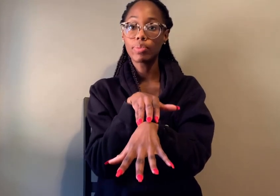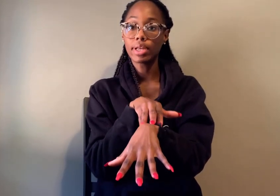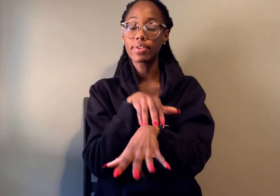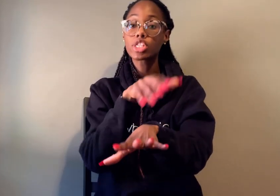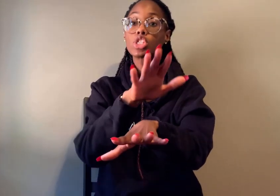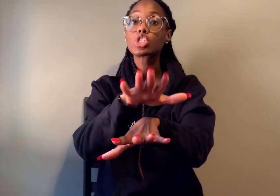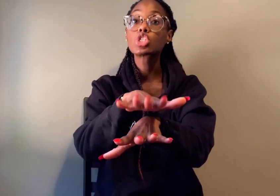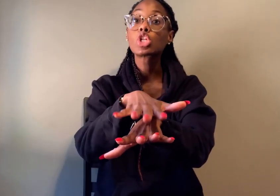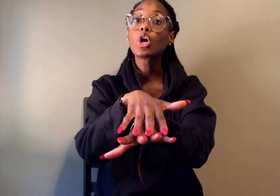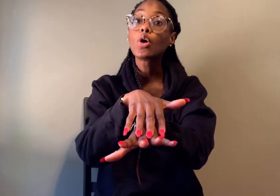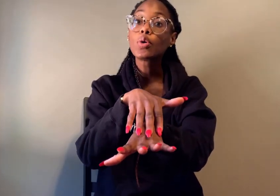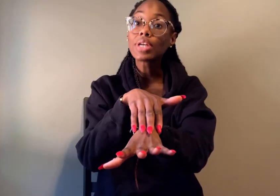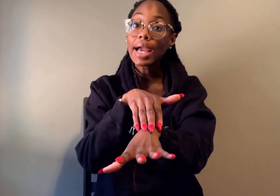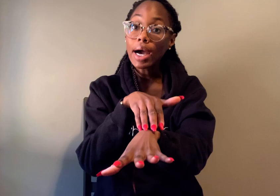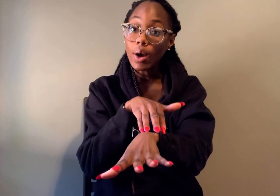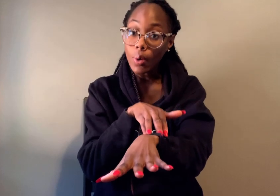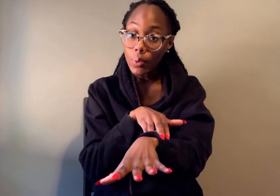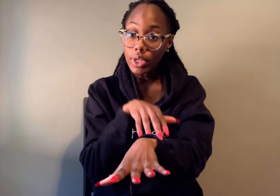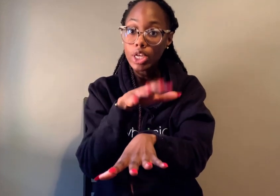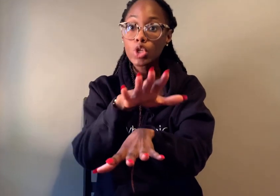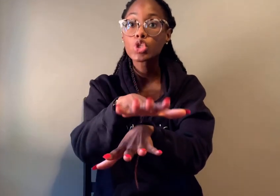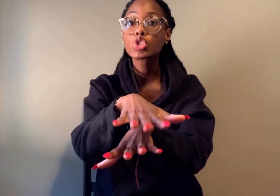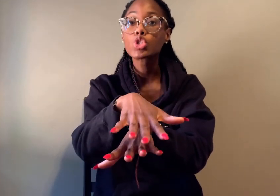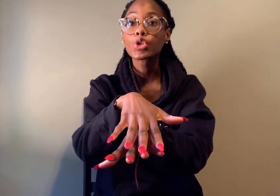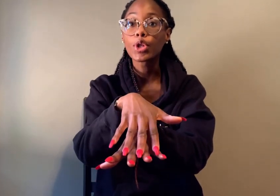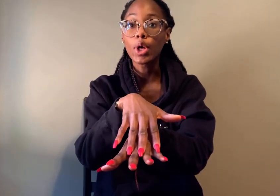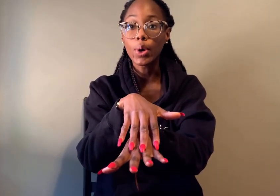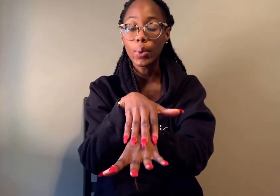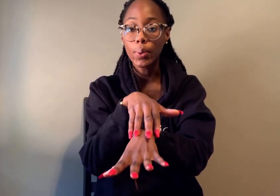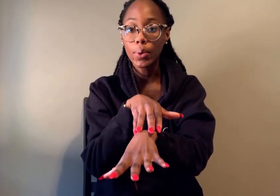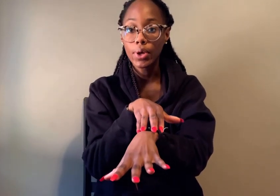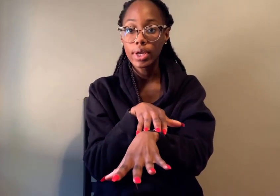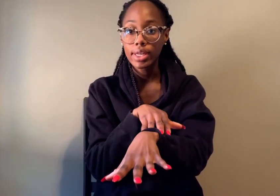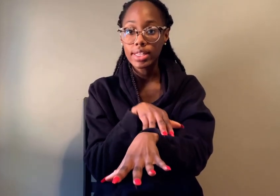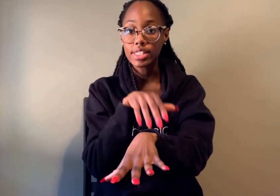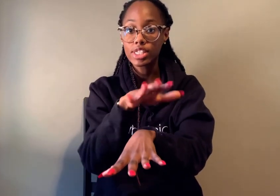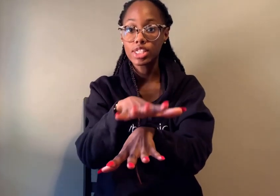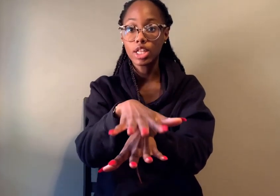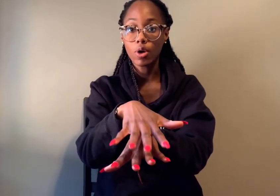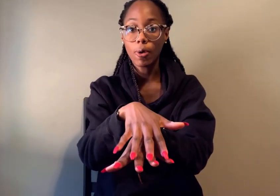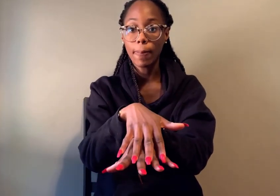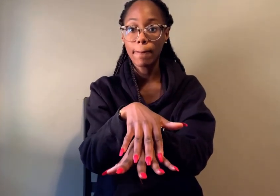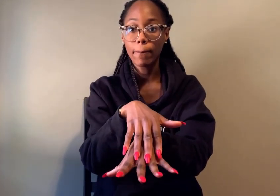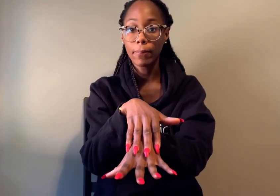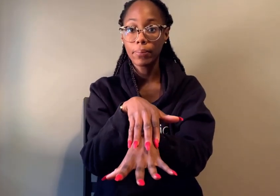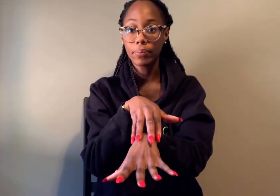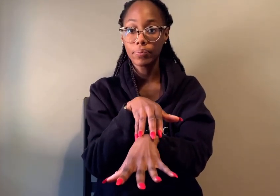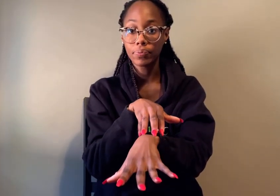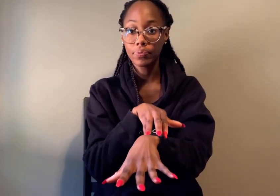of it. Slow down. Slow. This is slow.